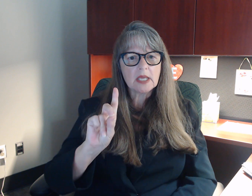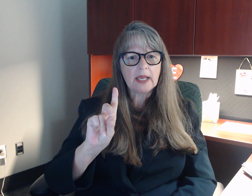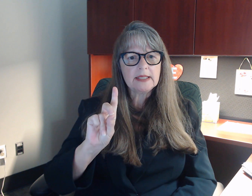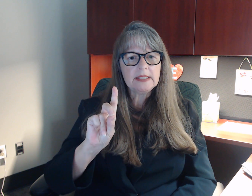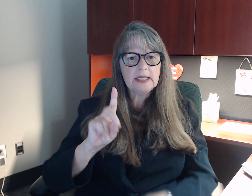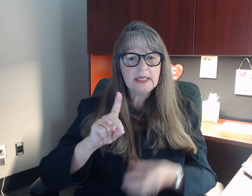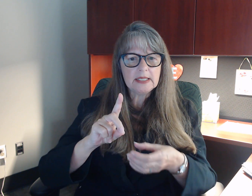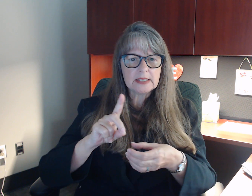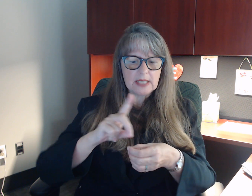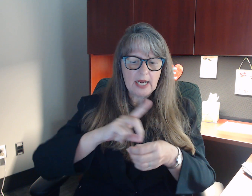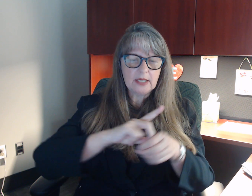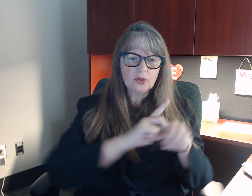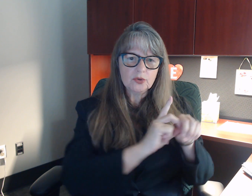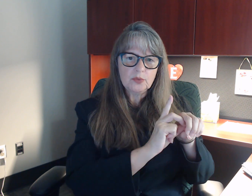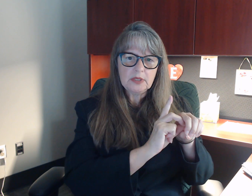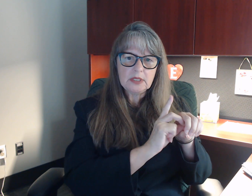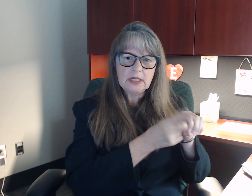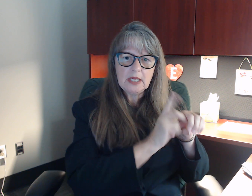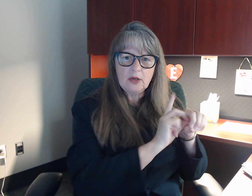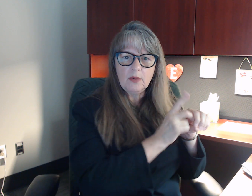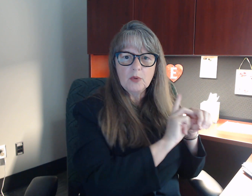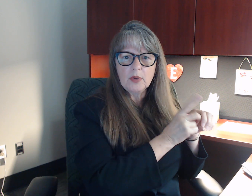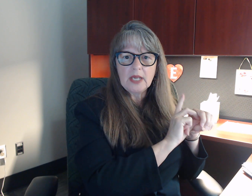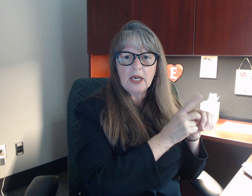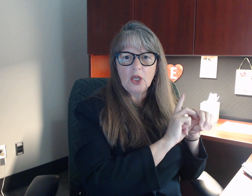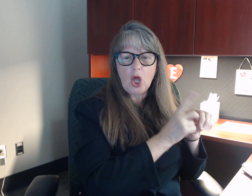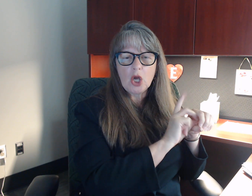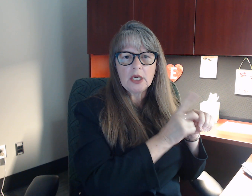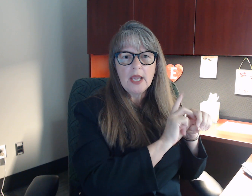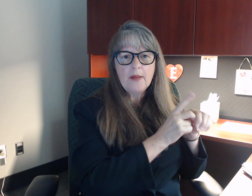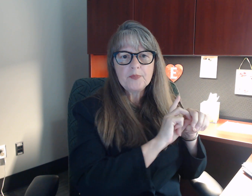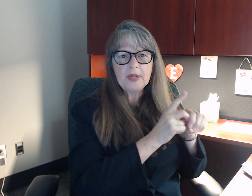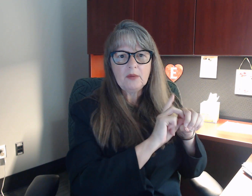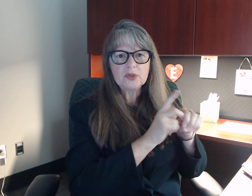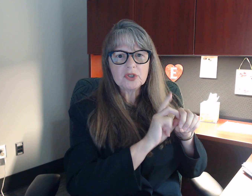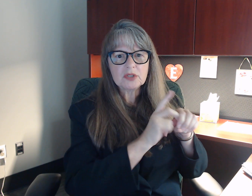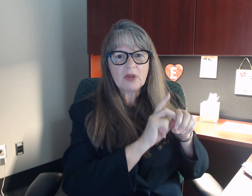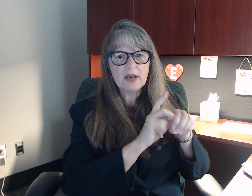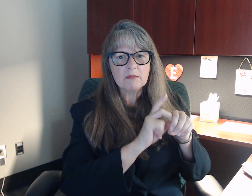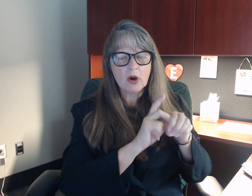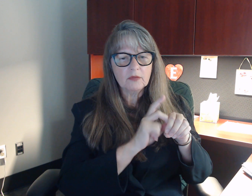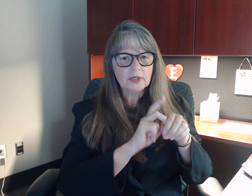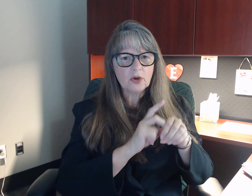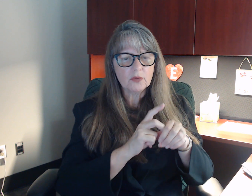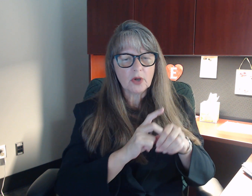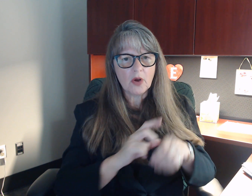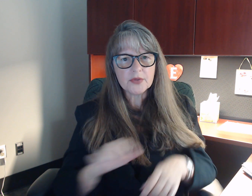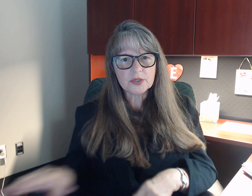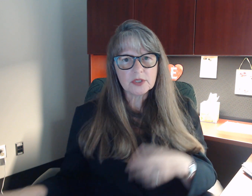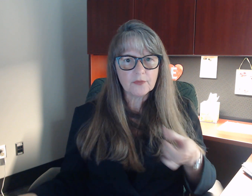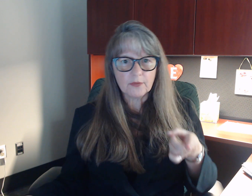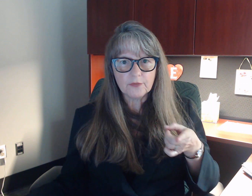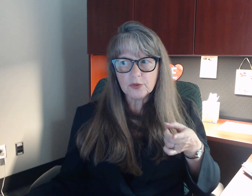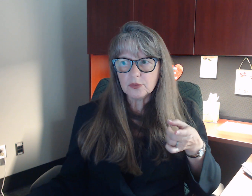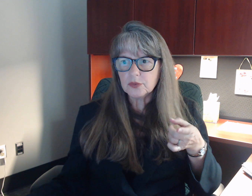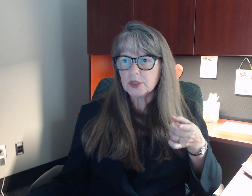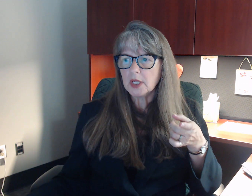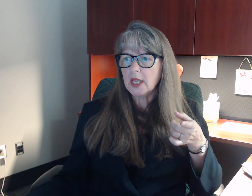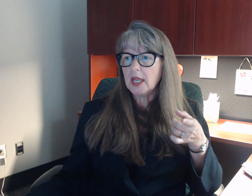a D inside, and you're doing the D. I know I'm going kind of long, but I was just kind of marveling over all these different foods,